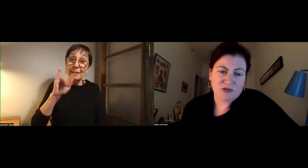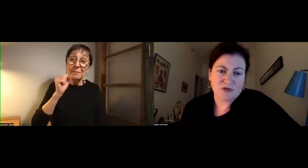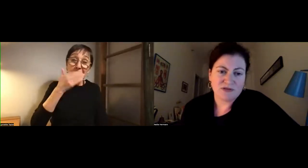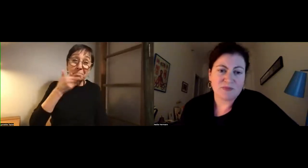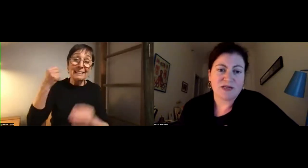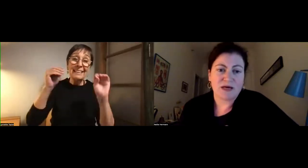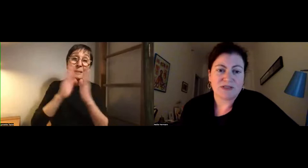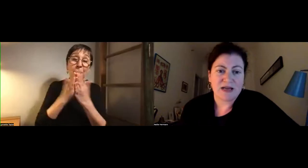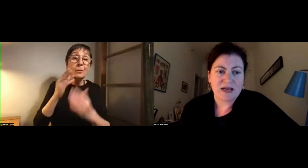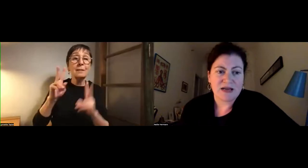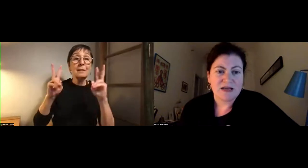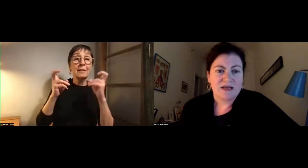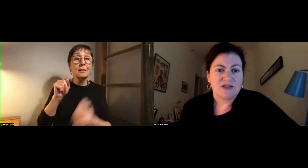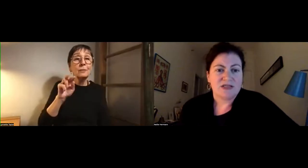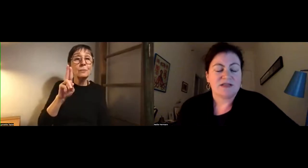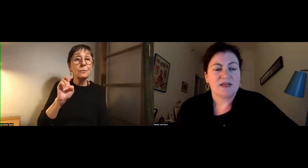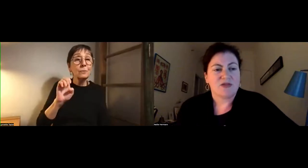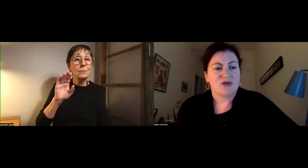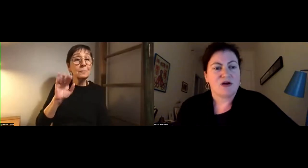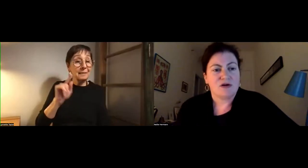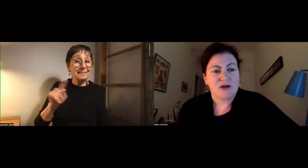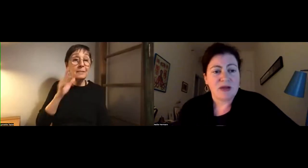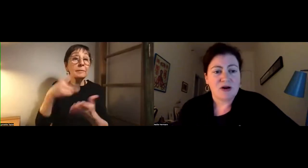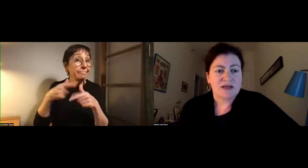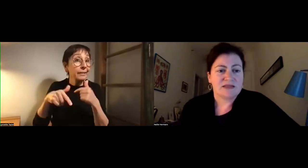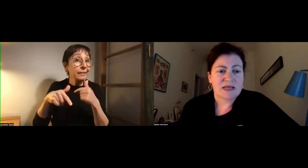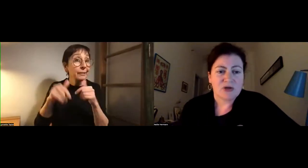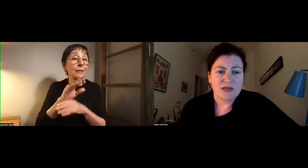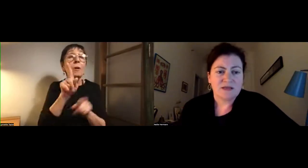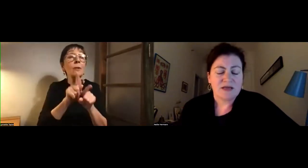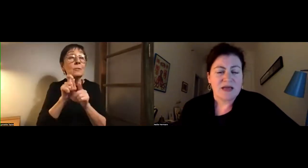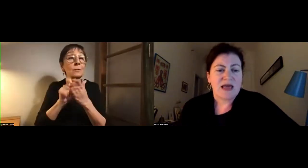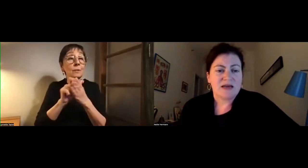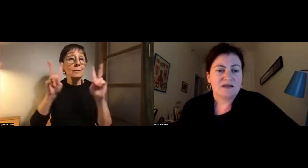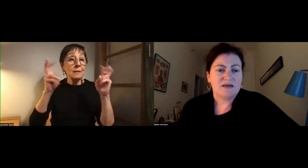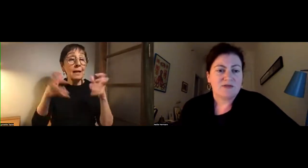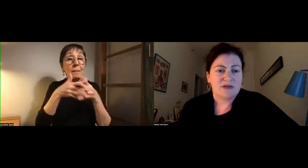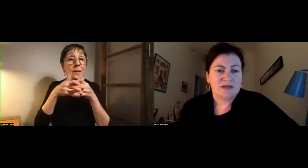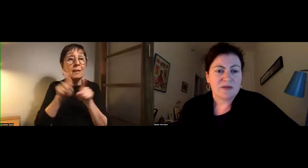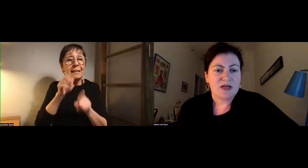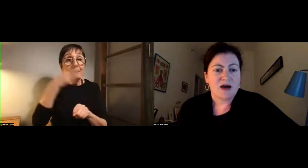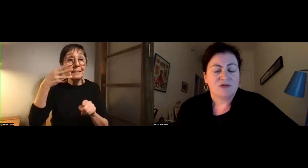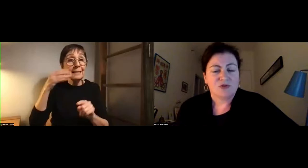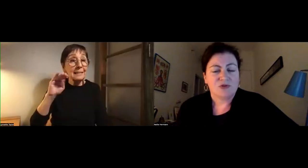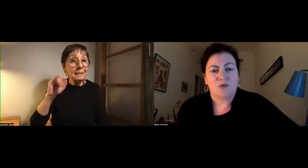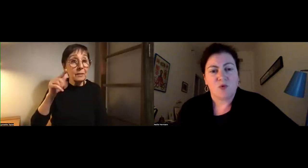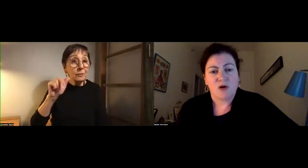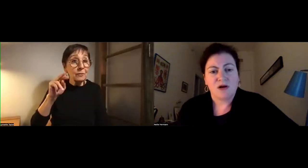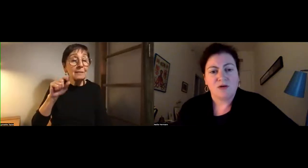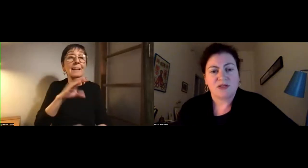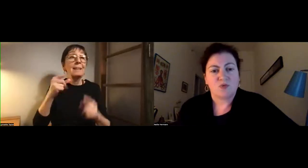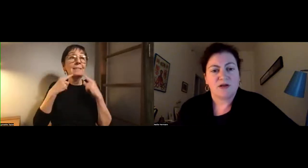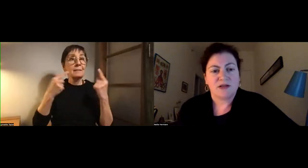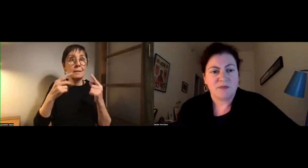which we will speak about tonight, she is the author of America is Immigrants and of the acclaimed novel Girl at